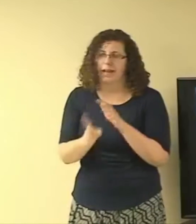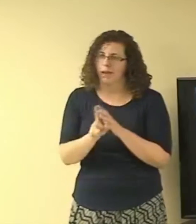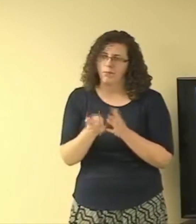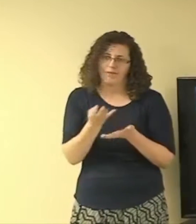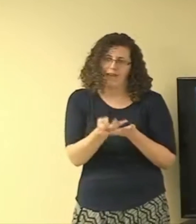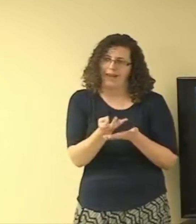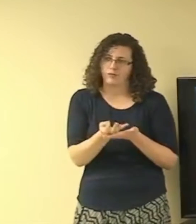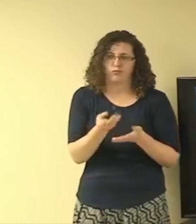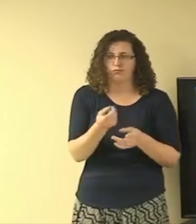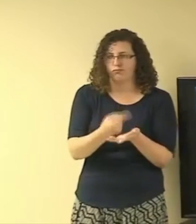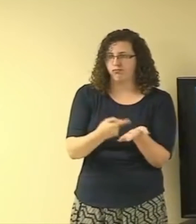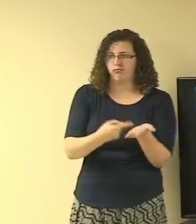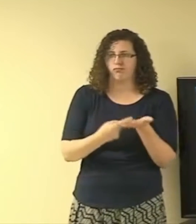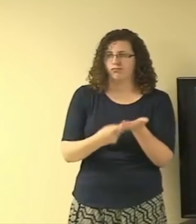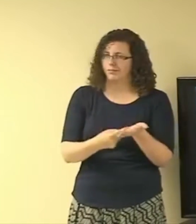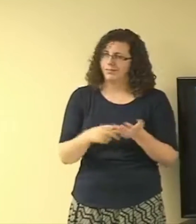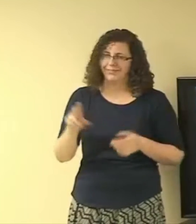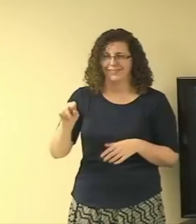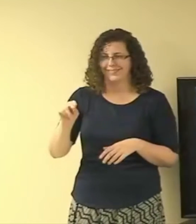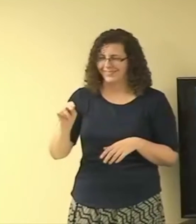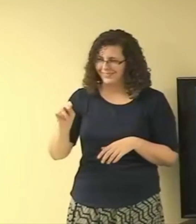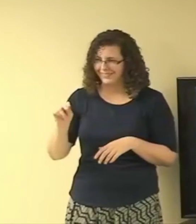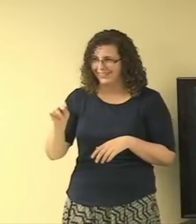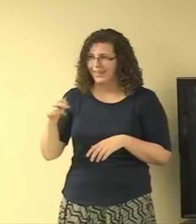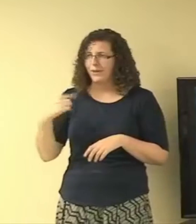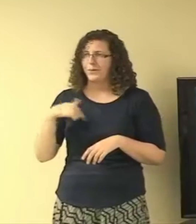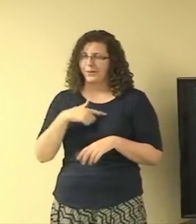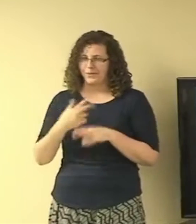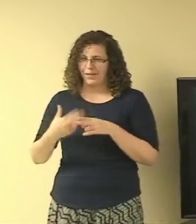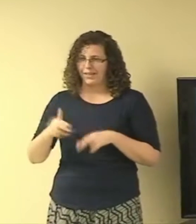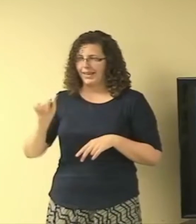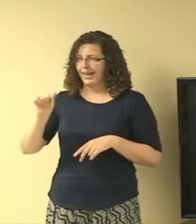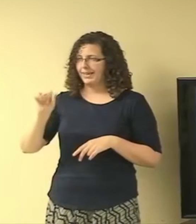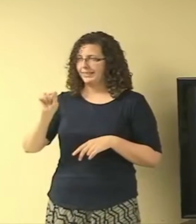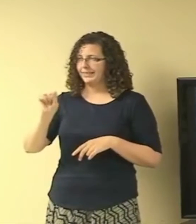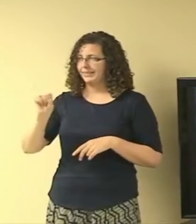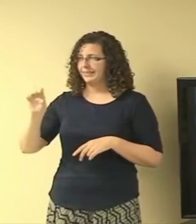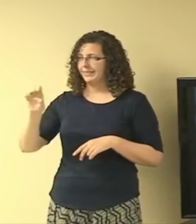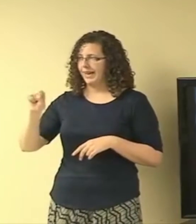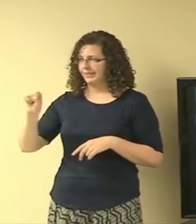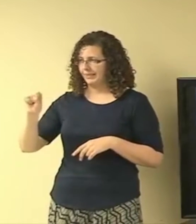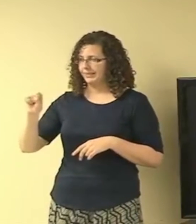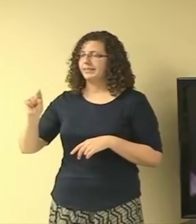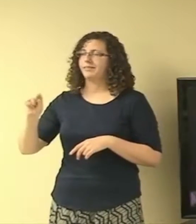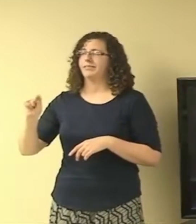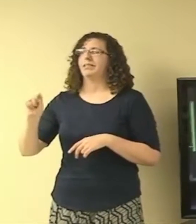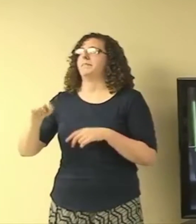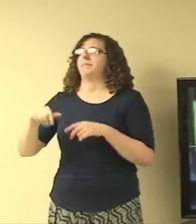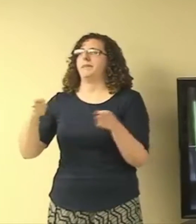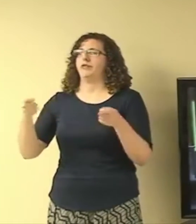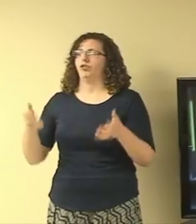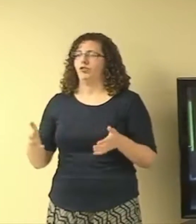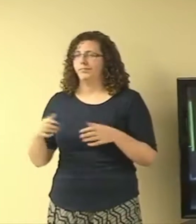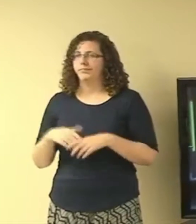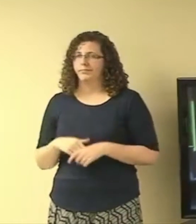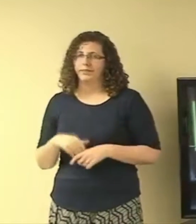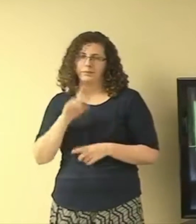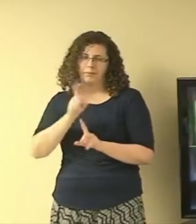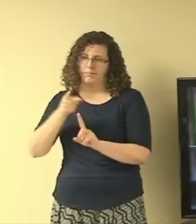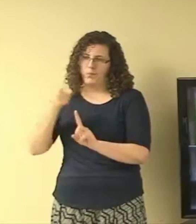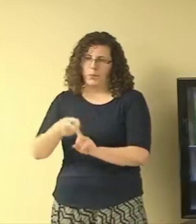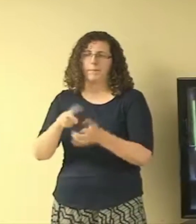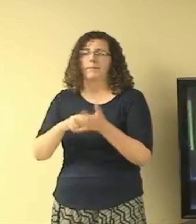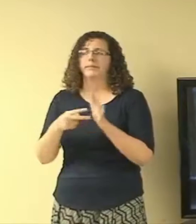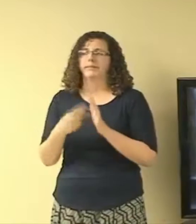steward. It doesn't come up that way. We call them asset managers out there in the real world, don't we? And we say, this is someone who manages money